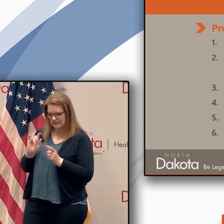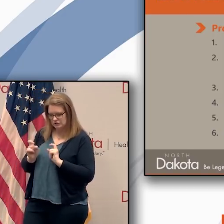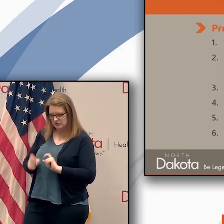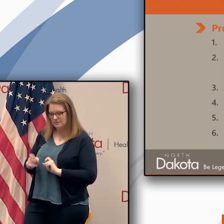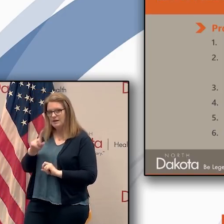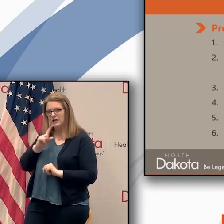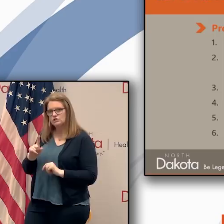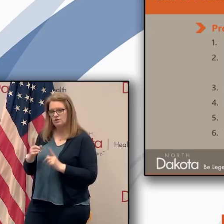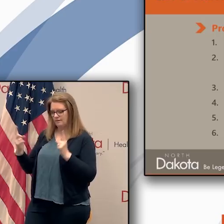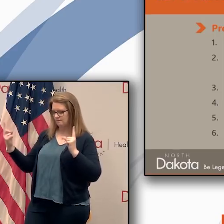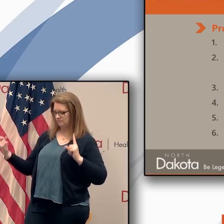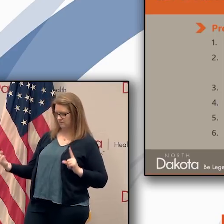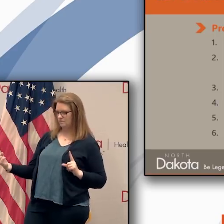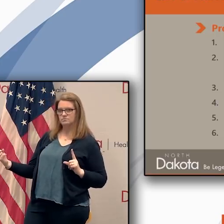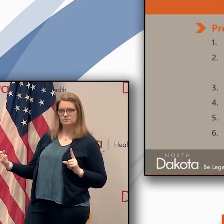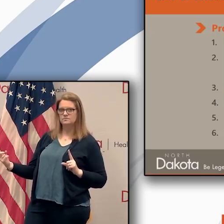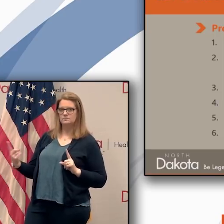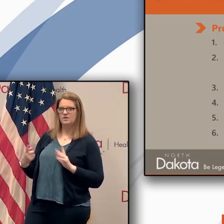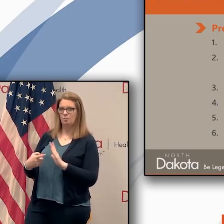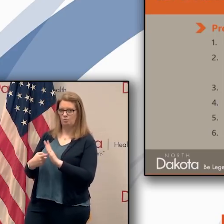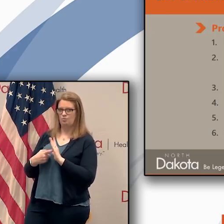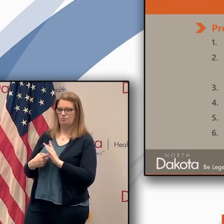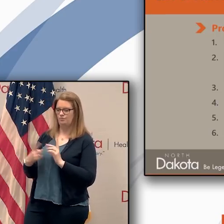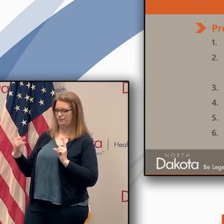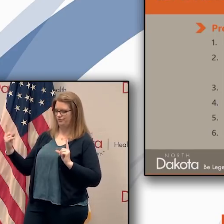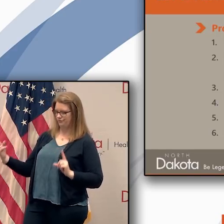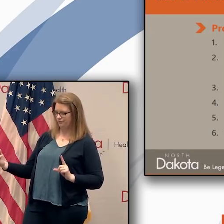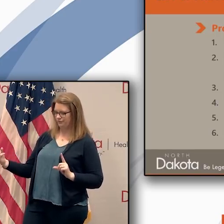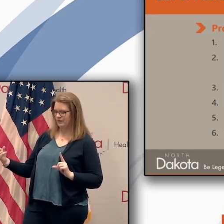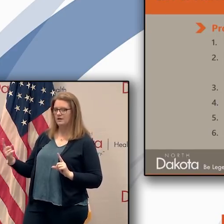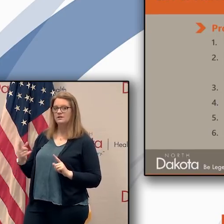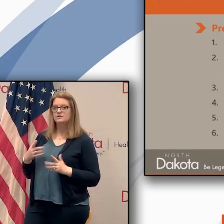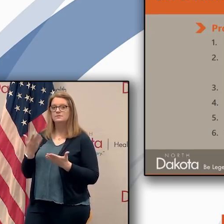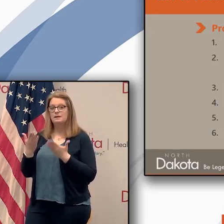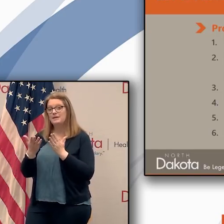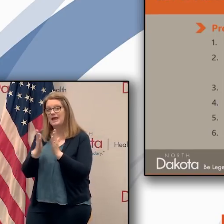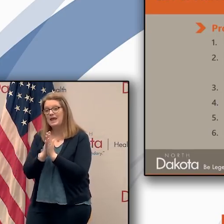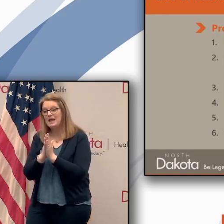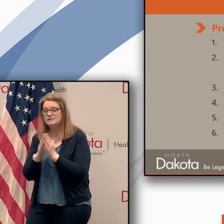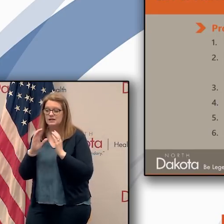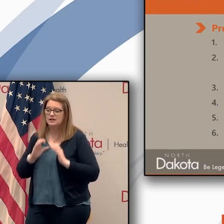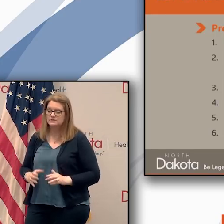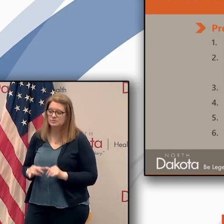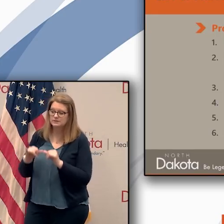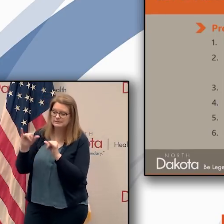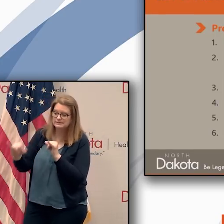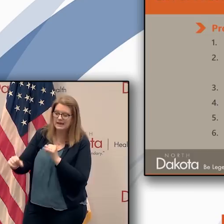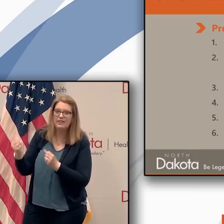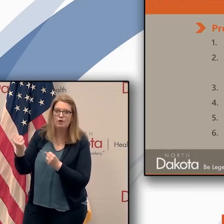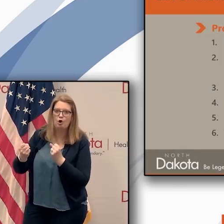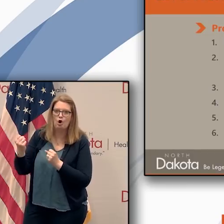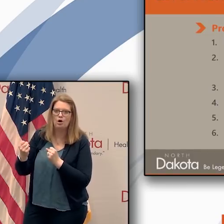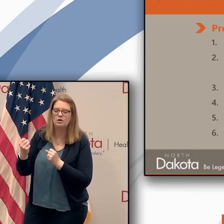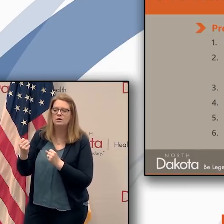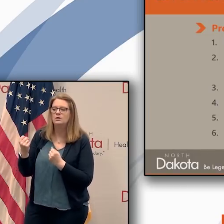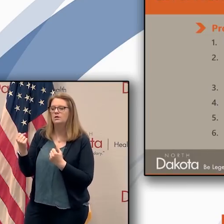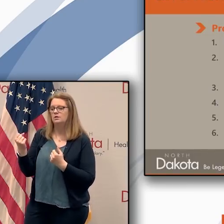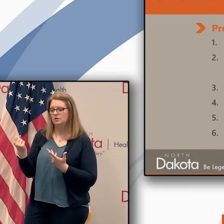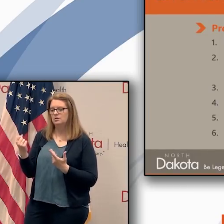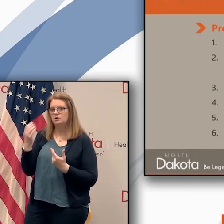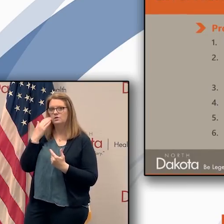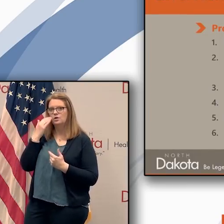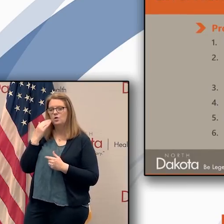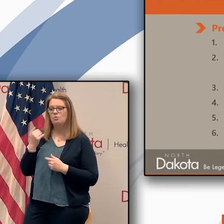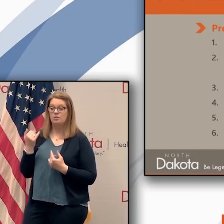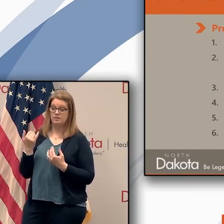to ensure physical distancing requirements are met, such as asking customers to remain in their cars to come to their appointment once the prior